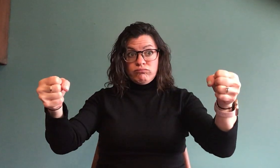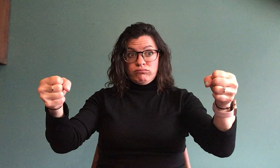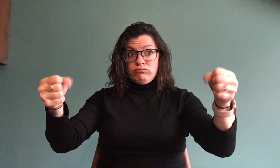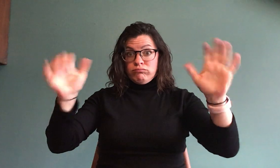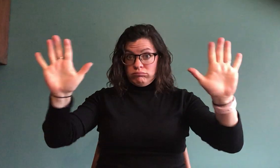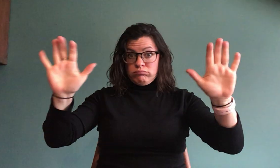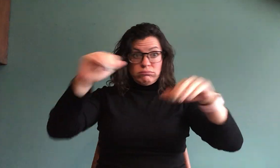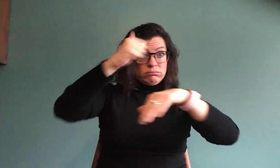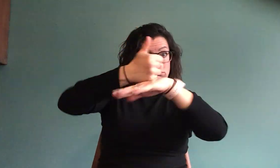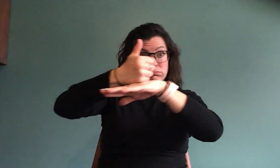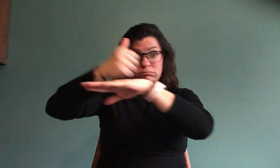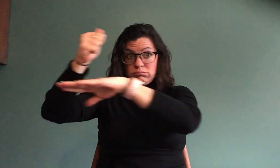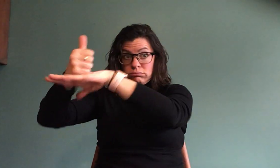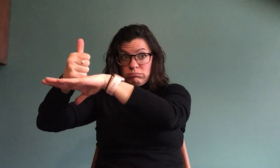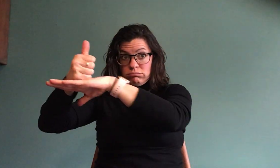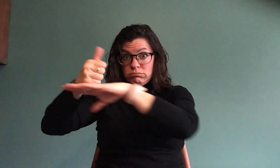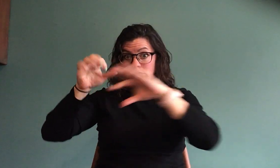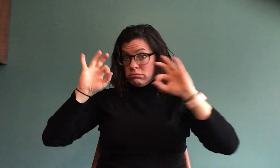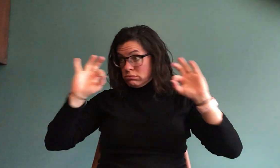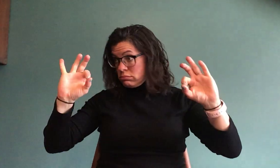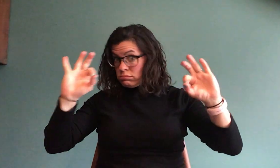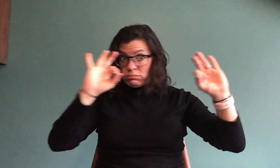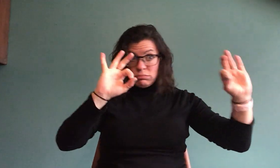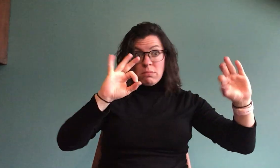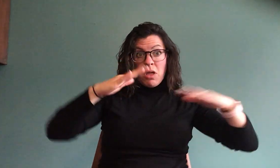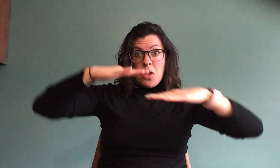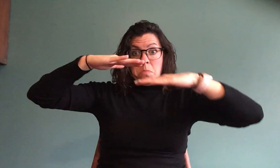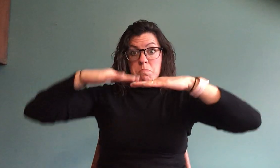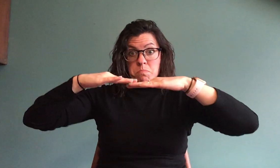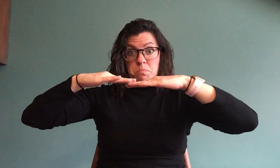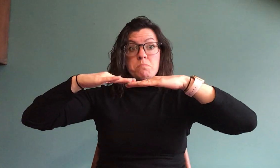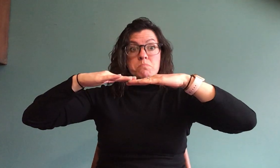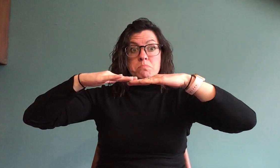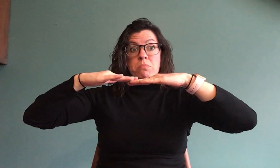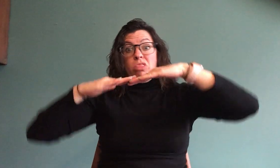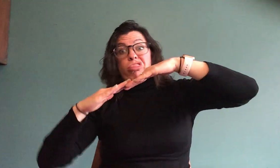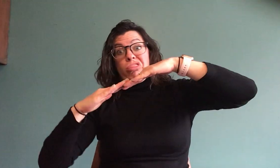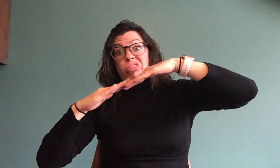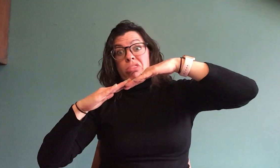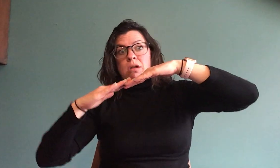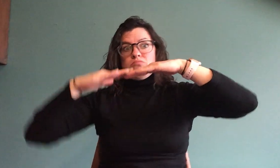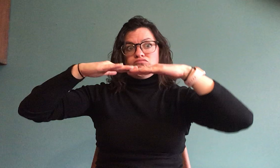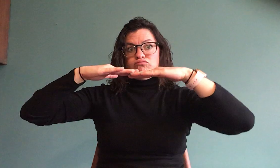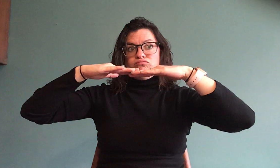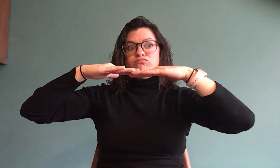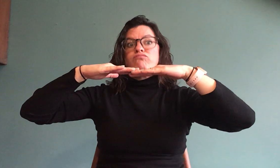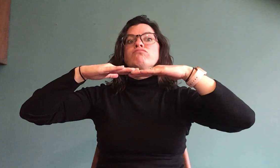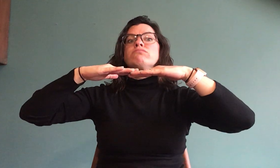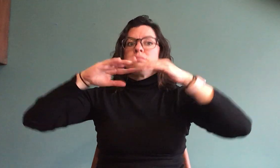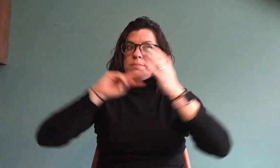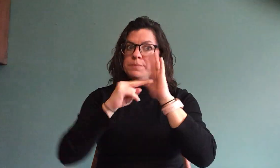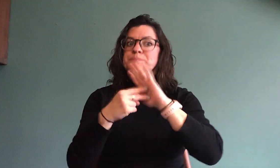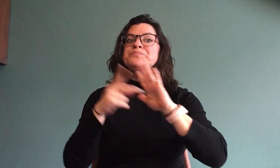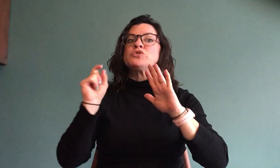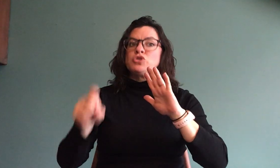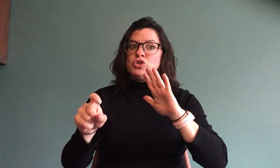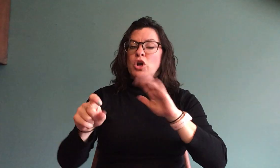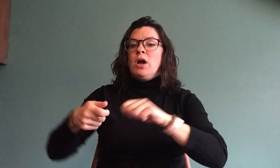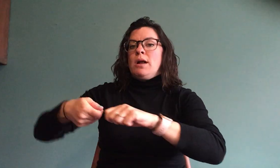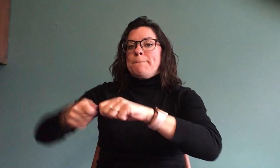scaffold meets OSHA requirements and is safe to use. Hang on, I'm loading the page.